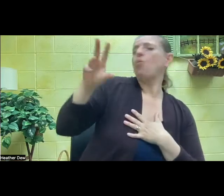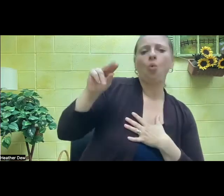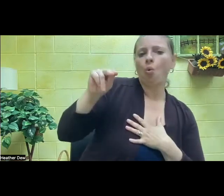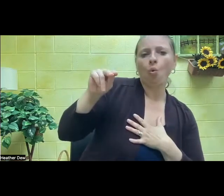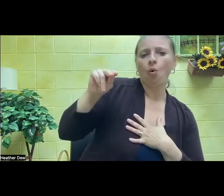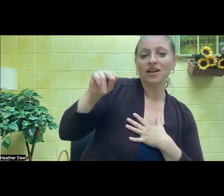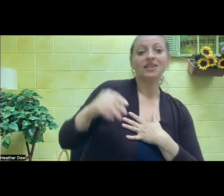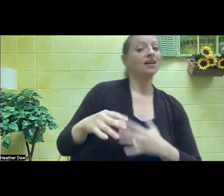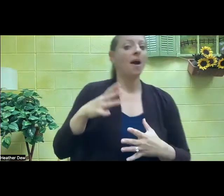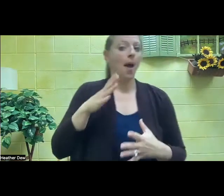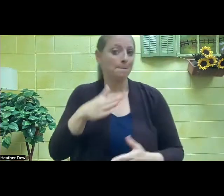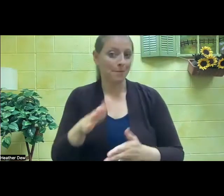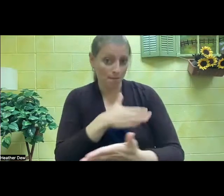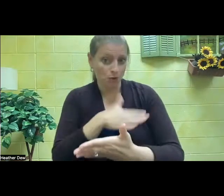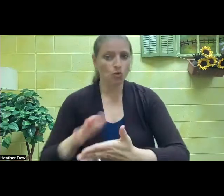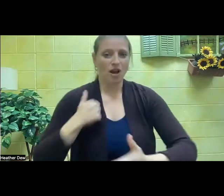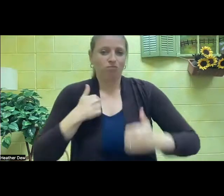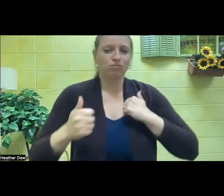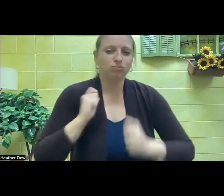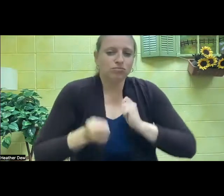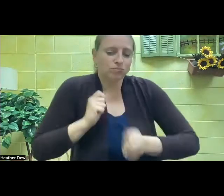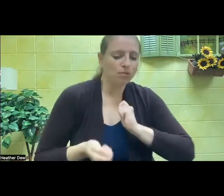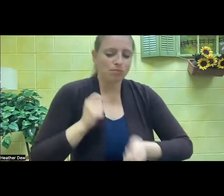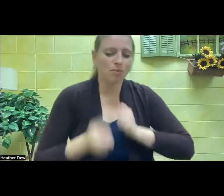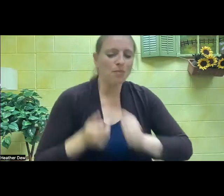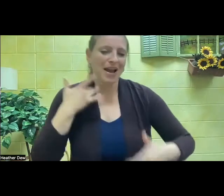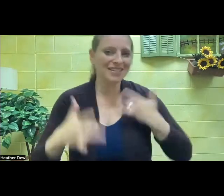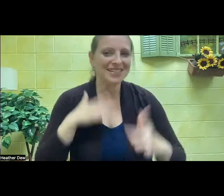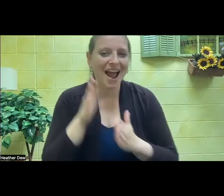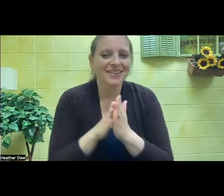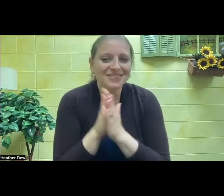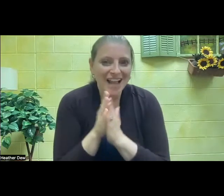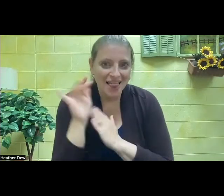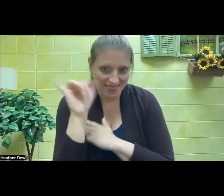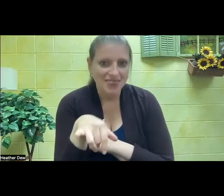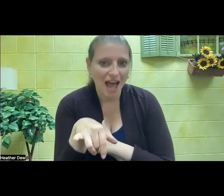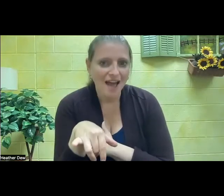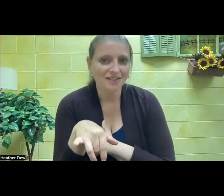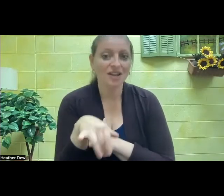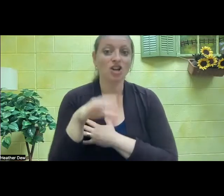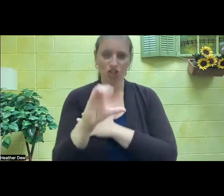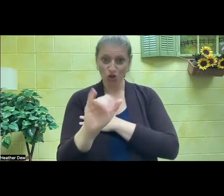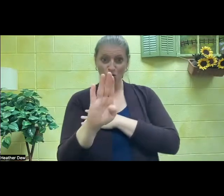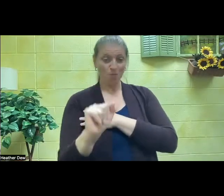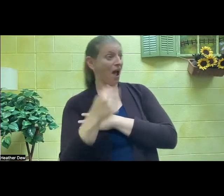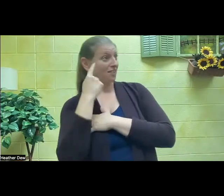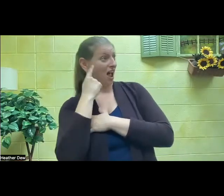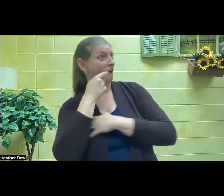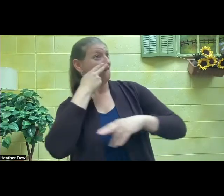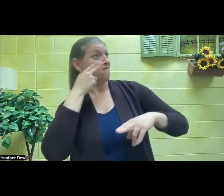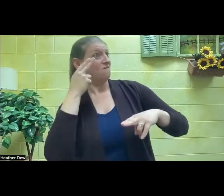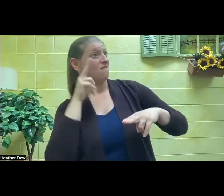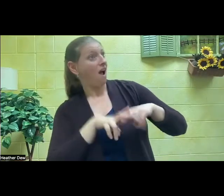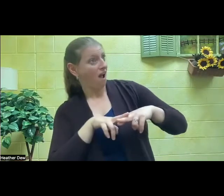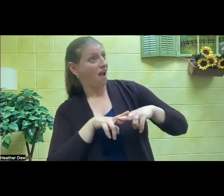free," sang Papan. Then he played the table like a drum. "Cuba was so fun," I said. "Oh, it